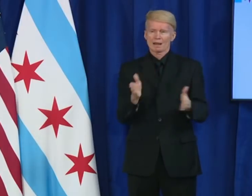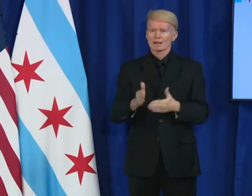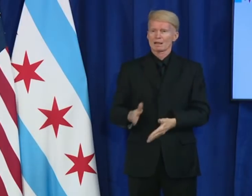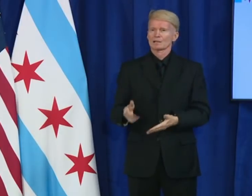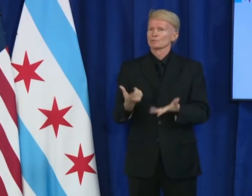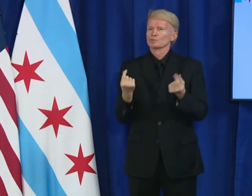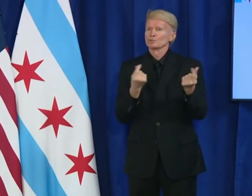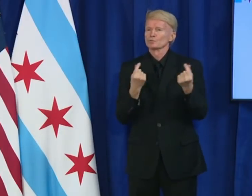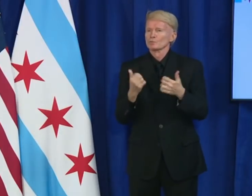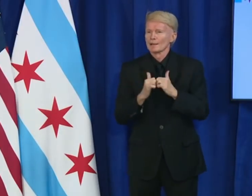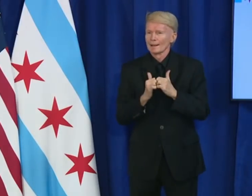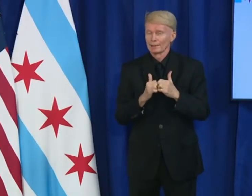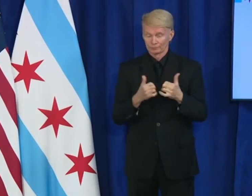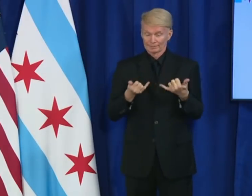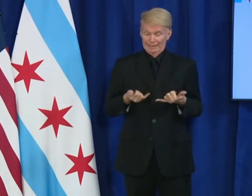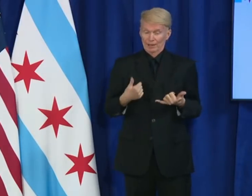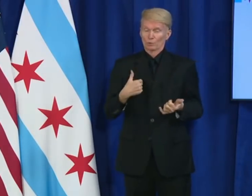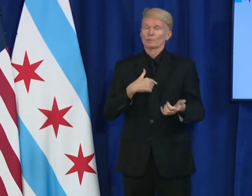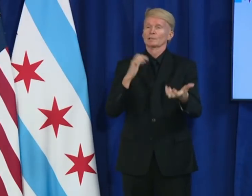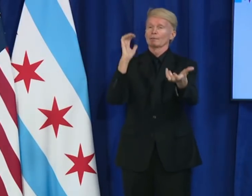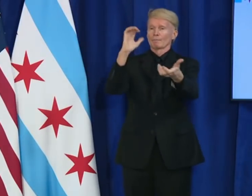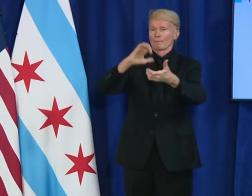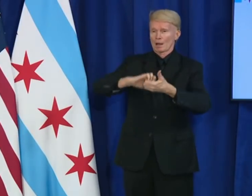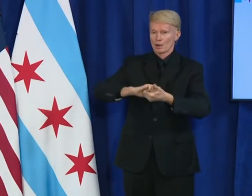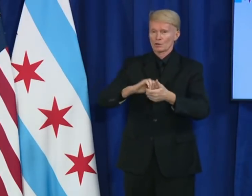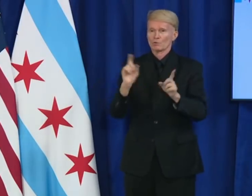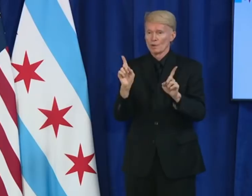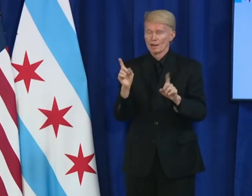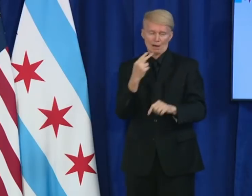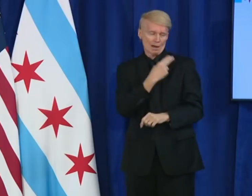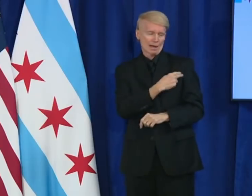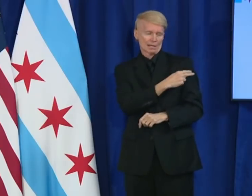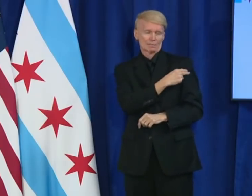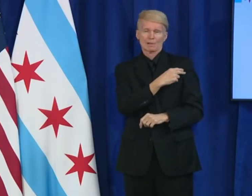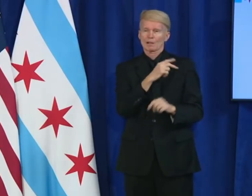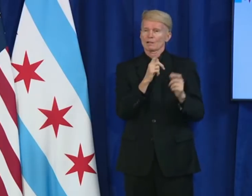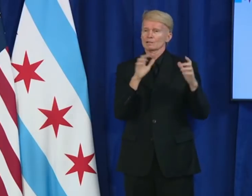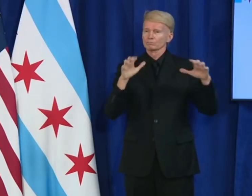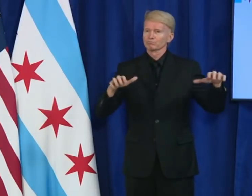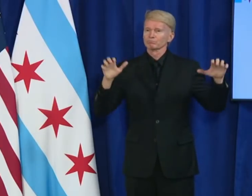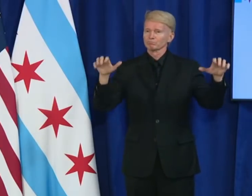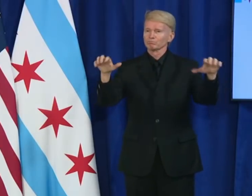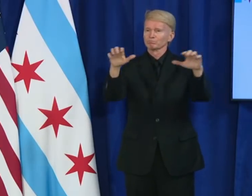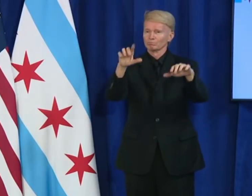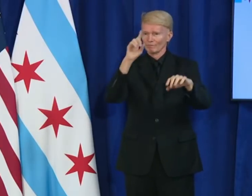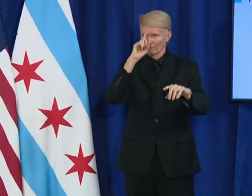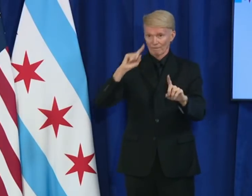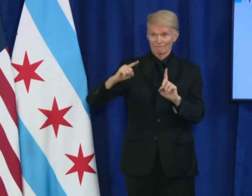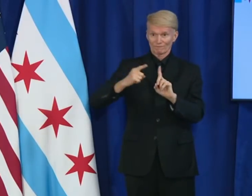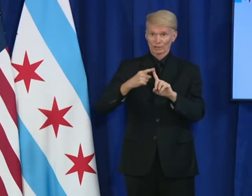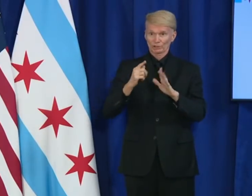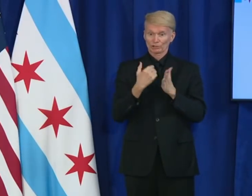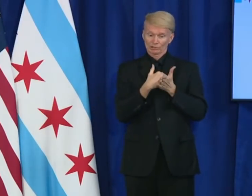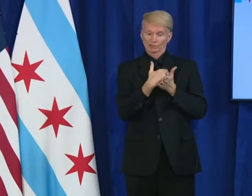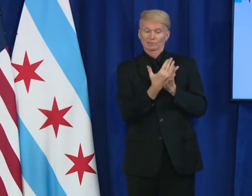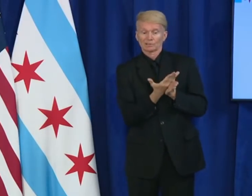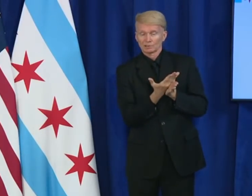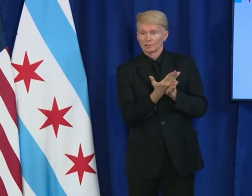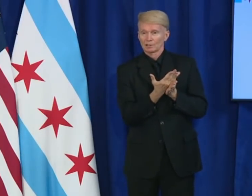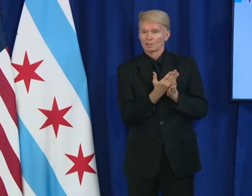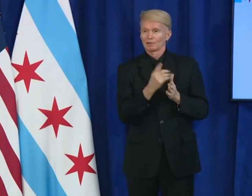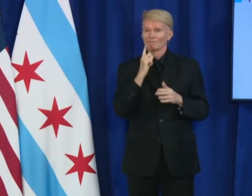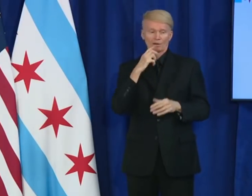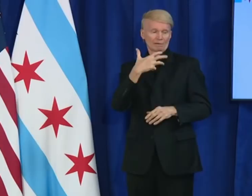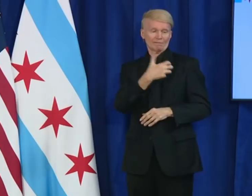our current focus is coordinating with partners and specifically hospitals to prepare for the first phase of vaccination and vaccination of the